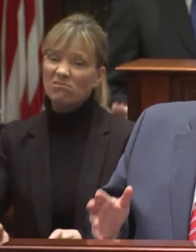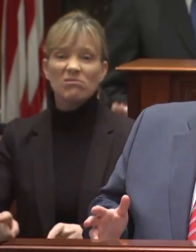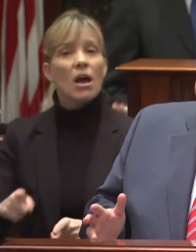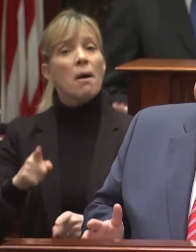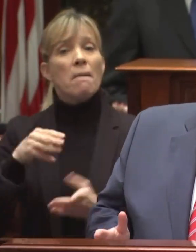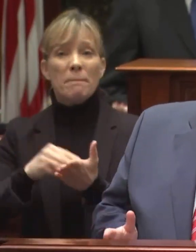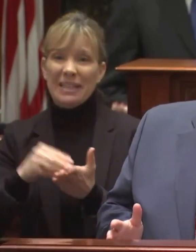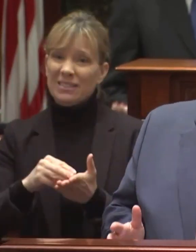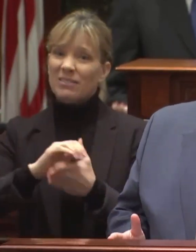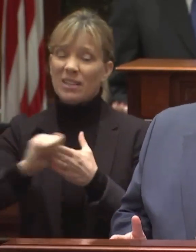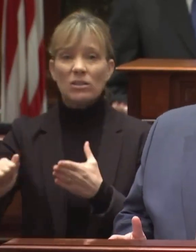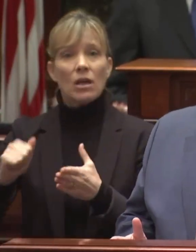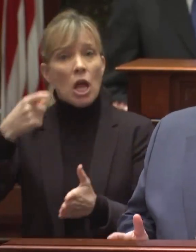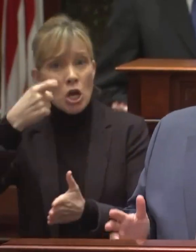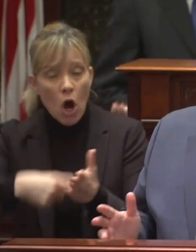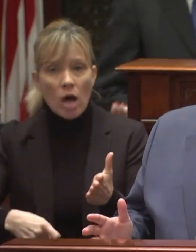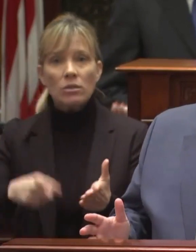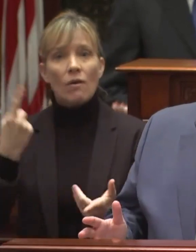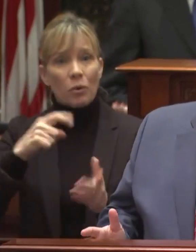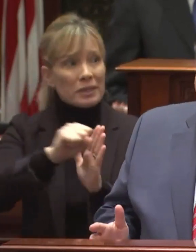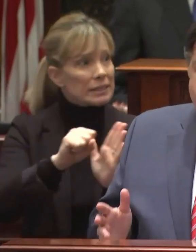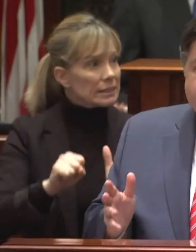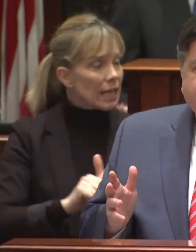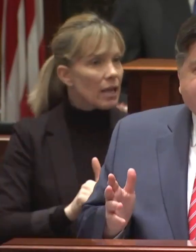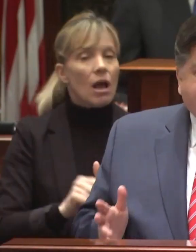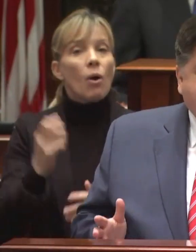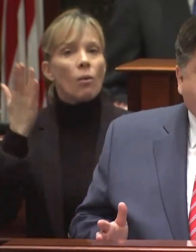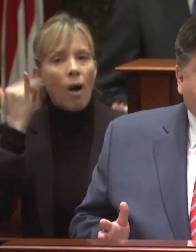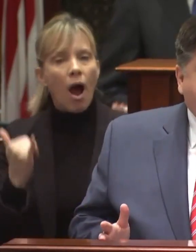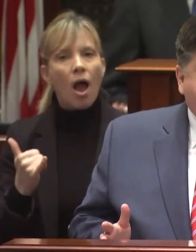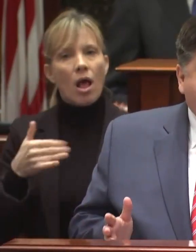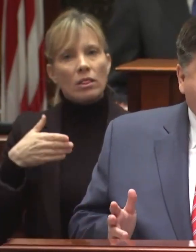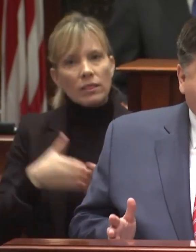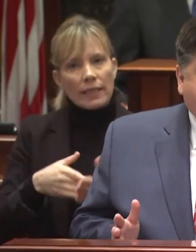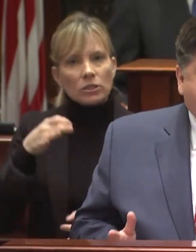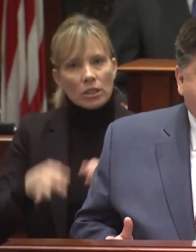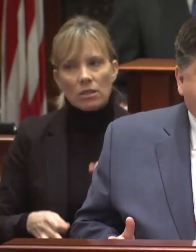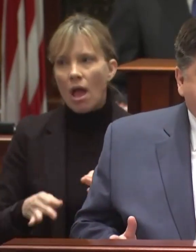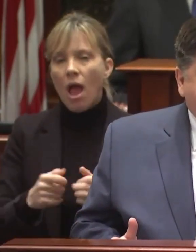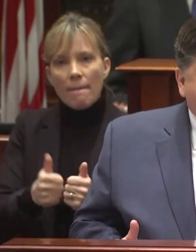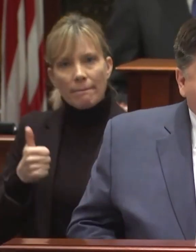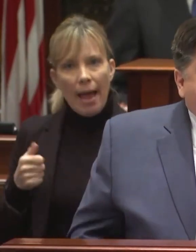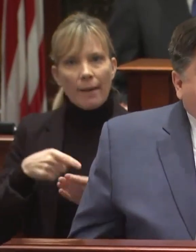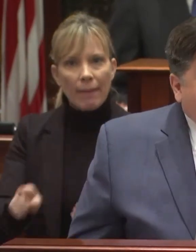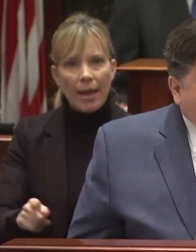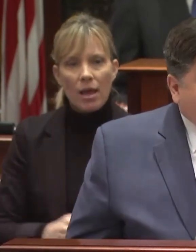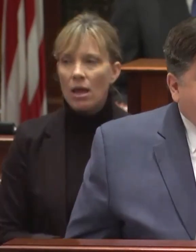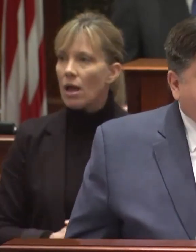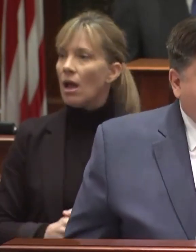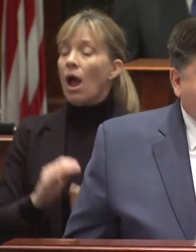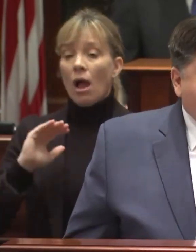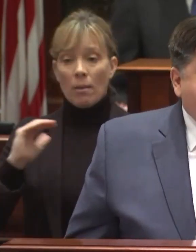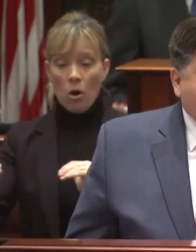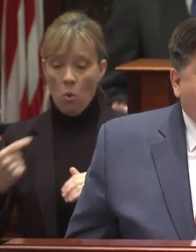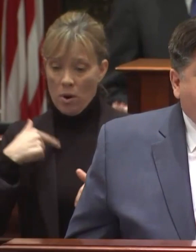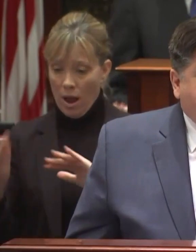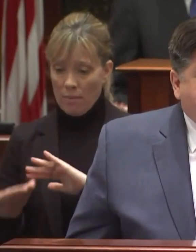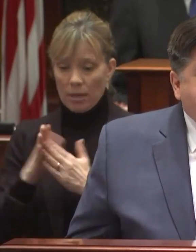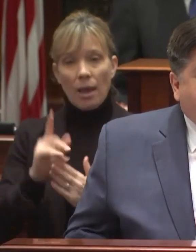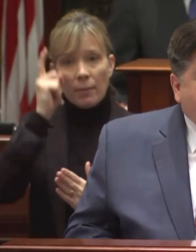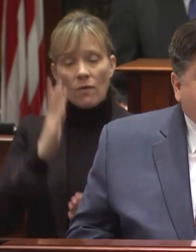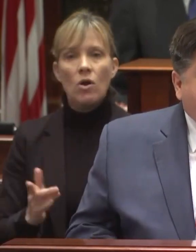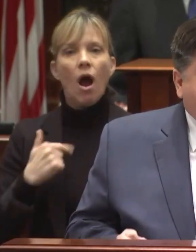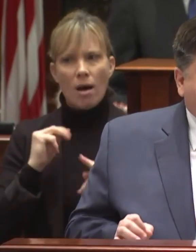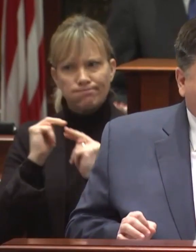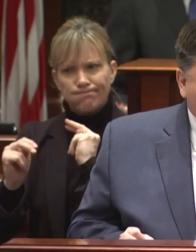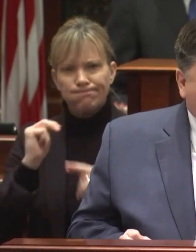was millions of dollars in costs for the state due to litigation and back pay. In contrast, when I came into office,